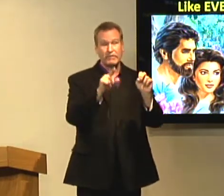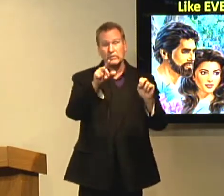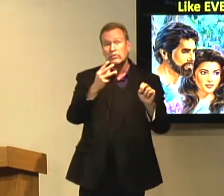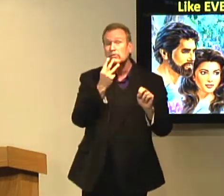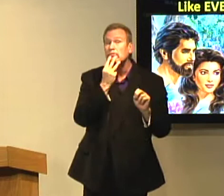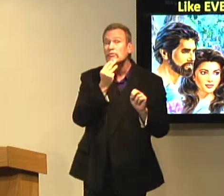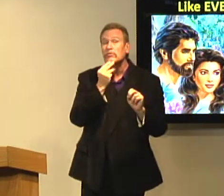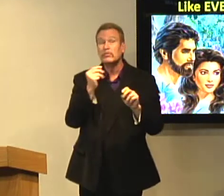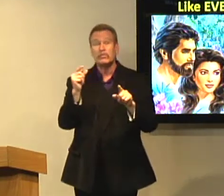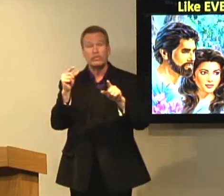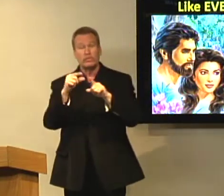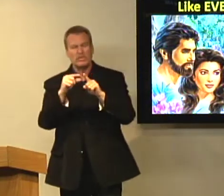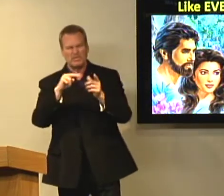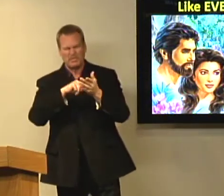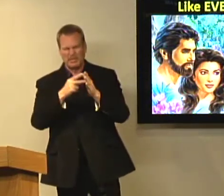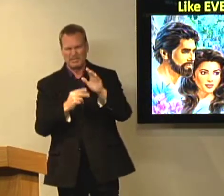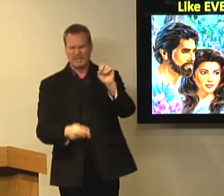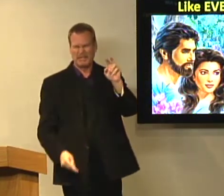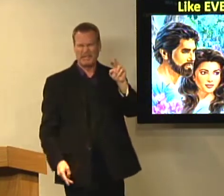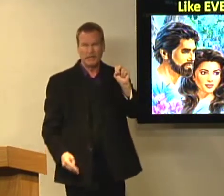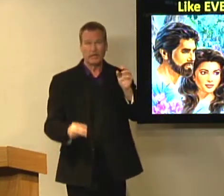So Eve, it means mother of all